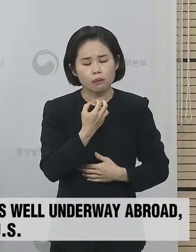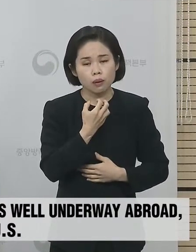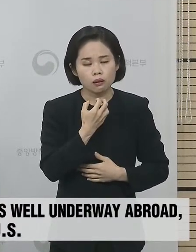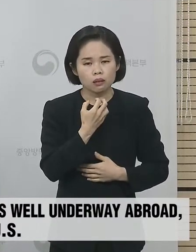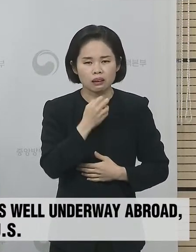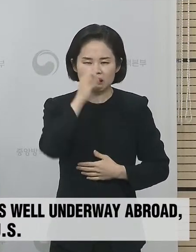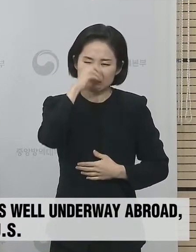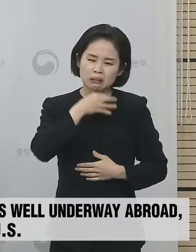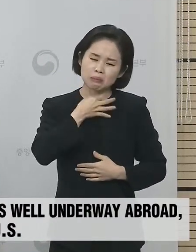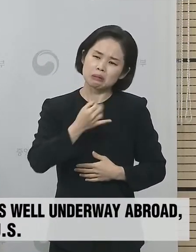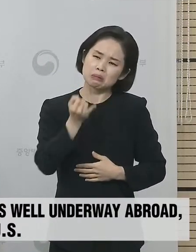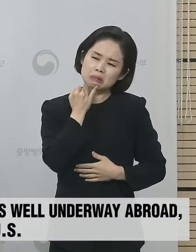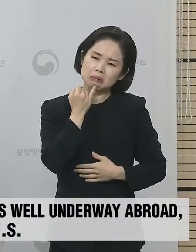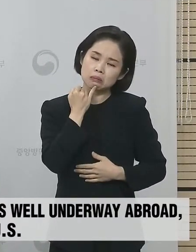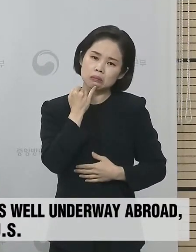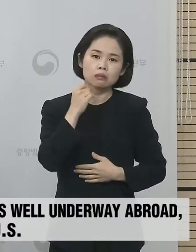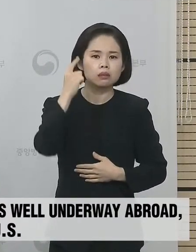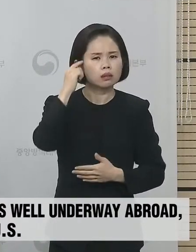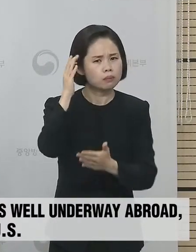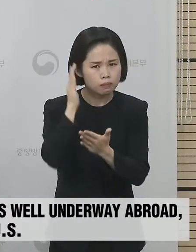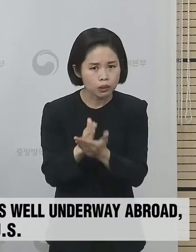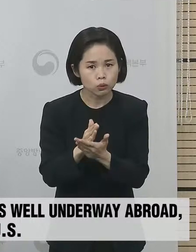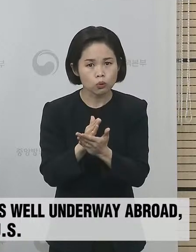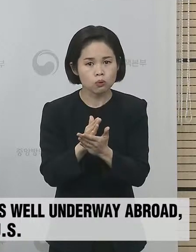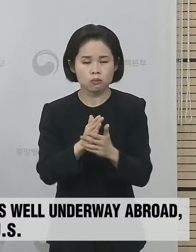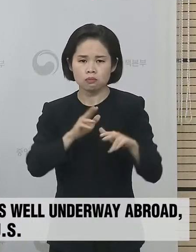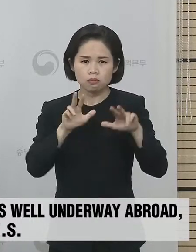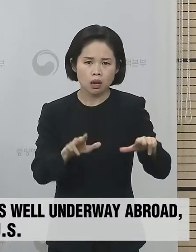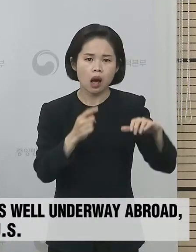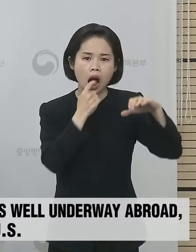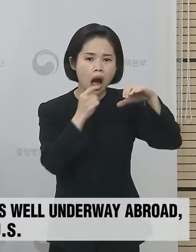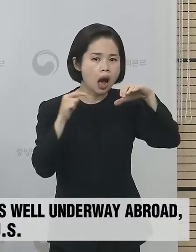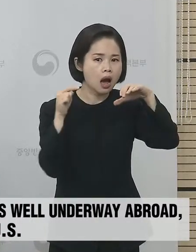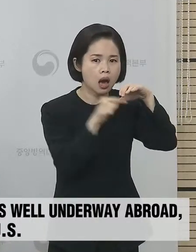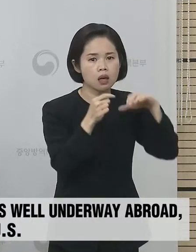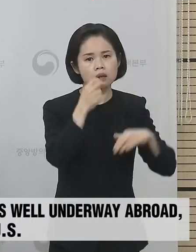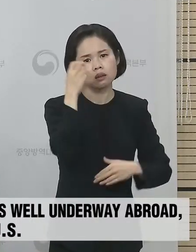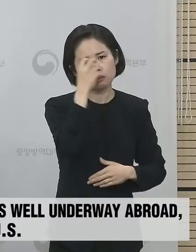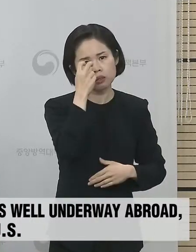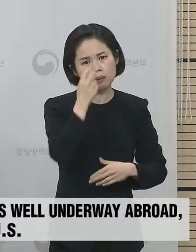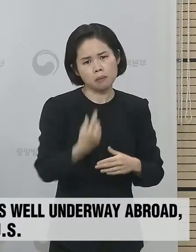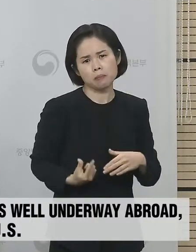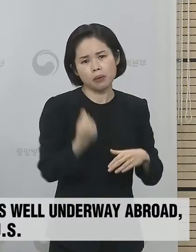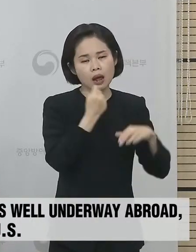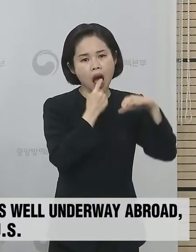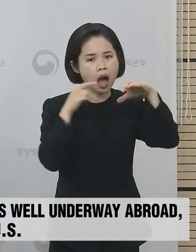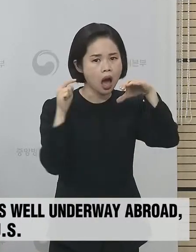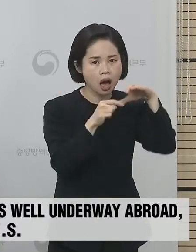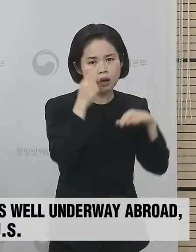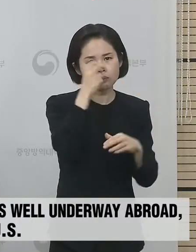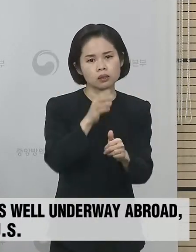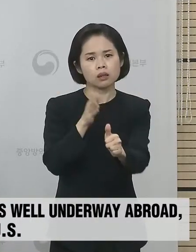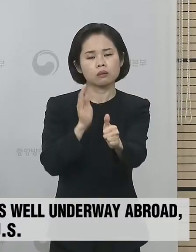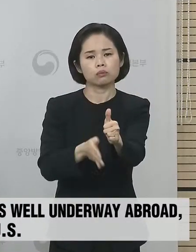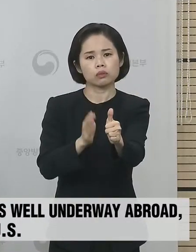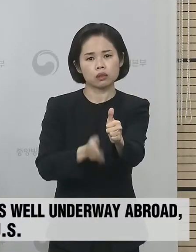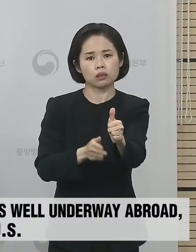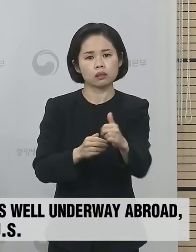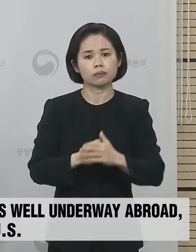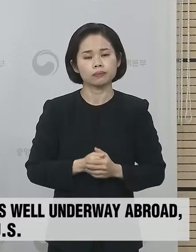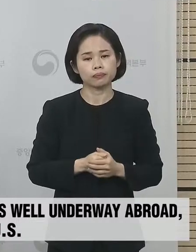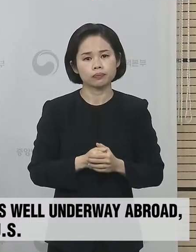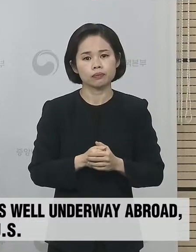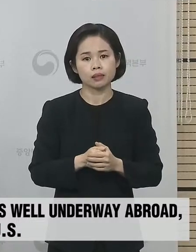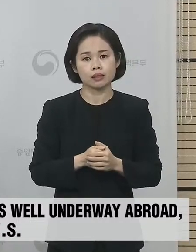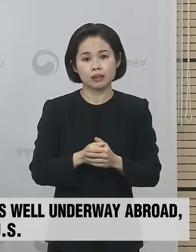to monitor your health conditions. If you have any symptoms like flu, please also get tested as soon as possible. And